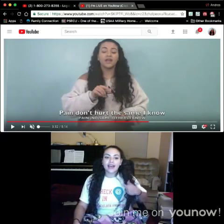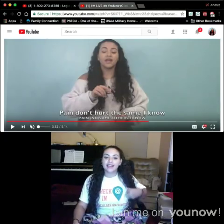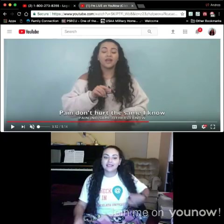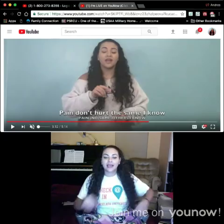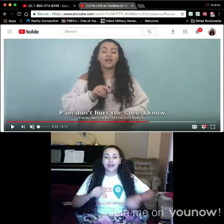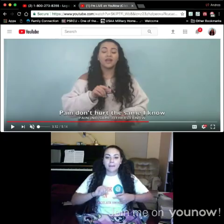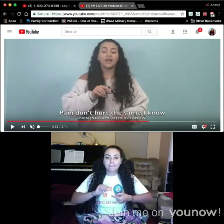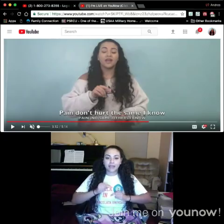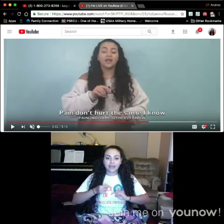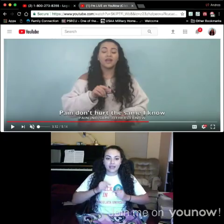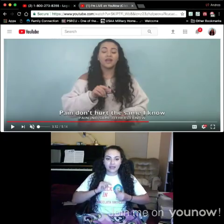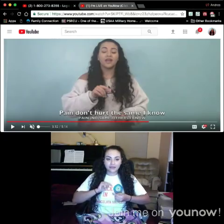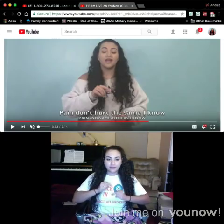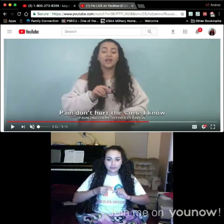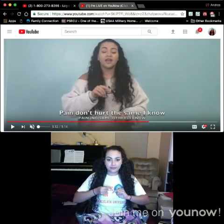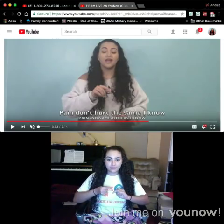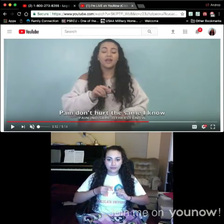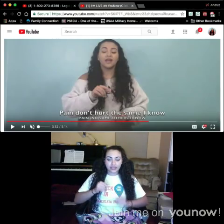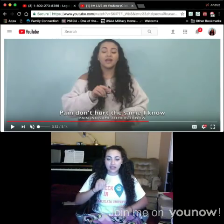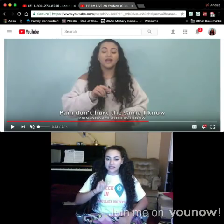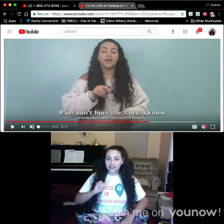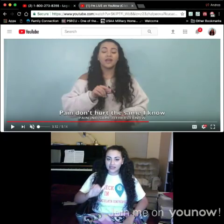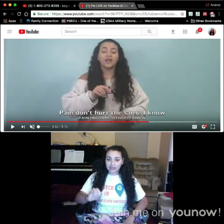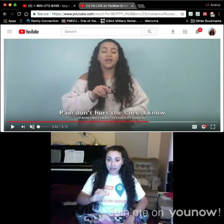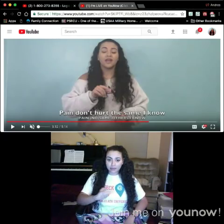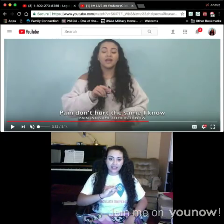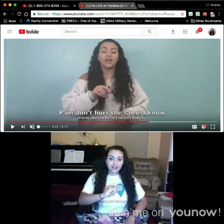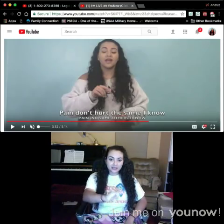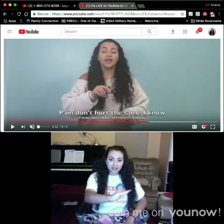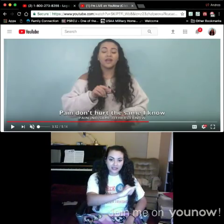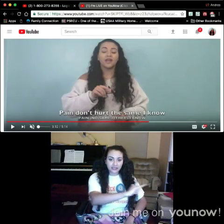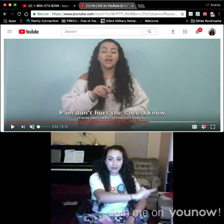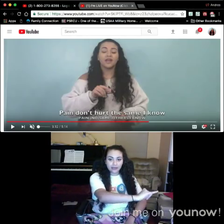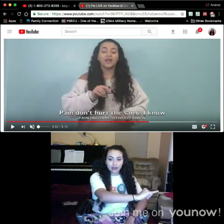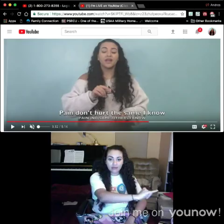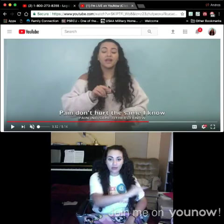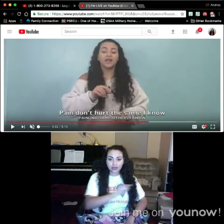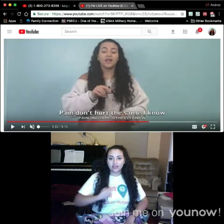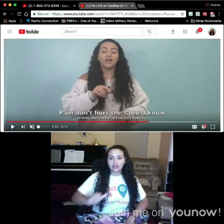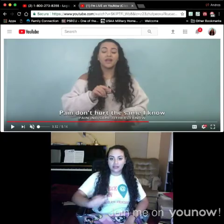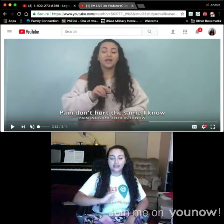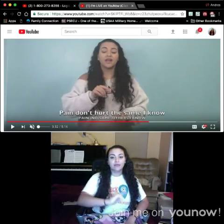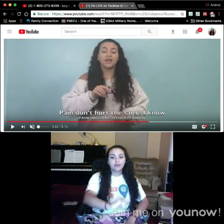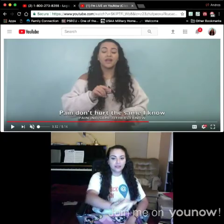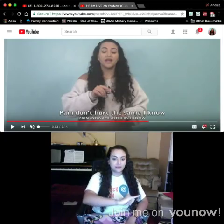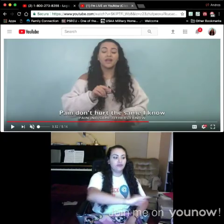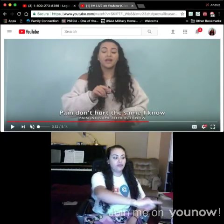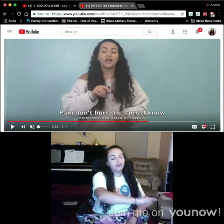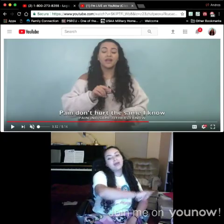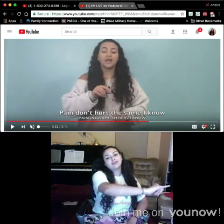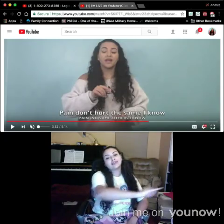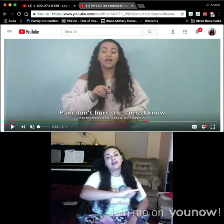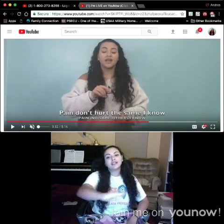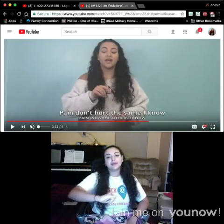that, I sign pain. And then I sign same, but I keep signing same like for everyone. Same for me, same for you, same for